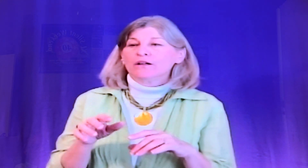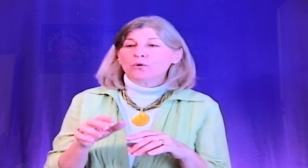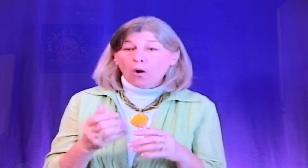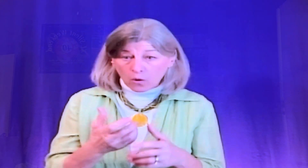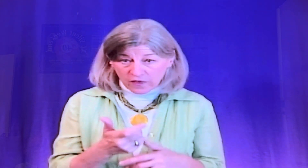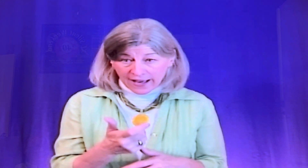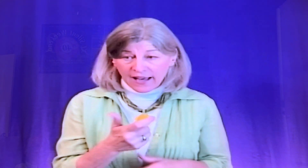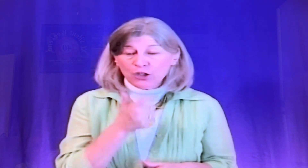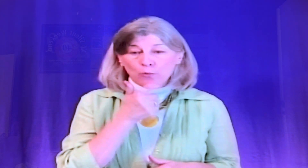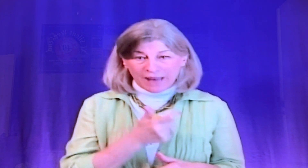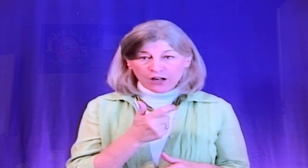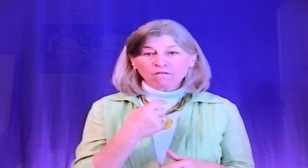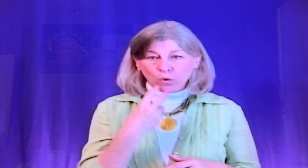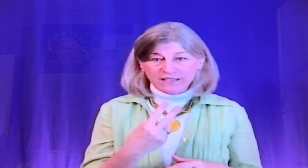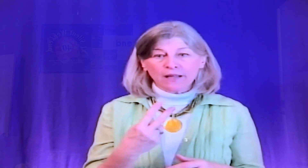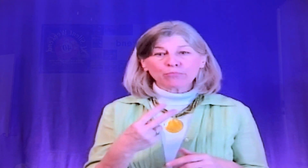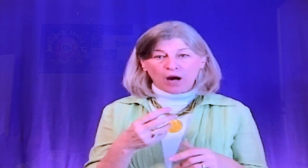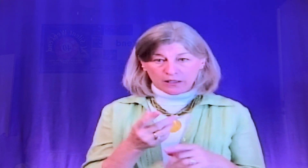You hold that and you make a voicing product.